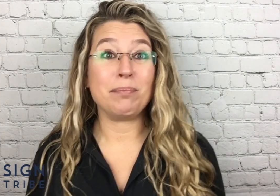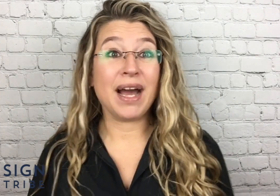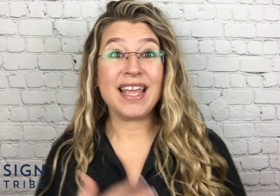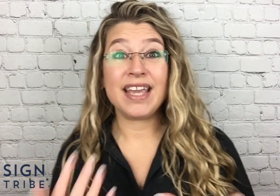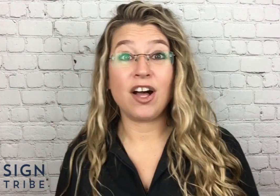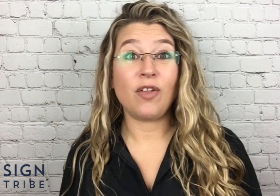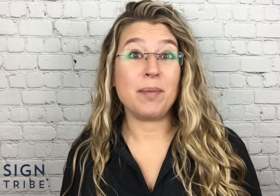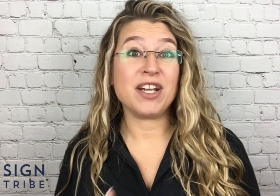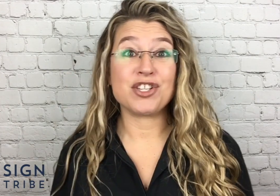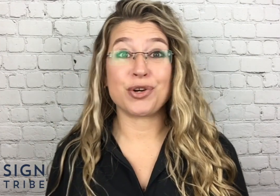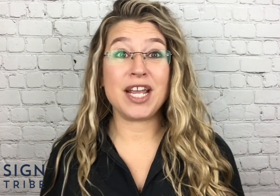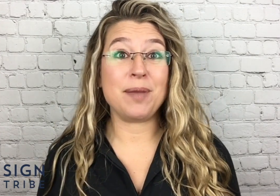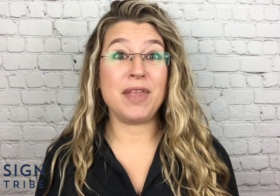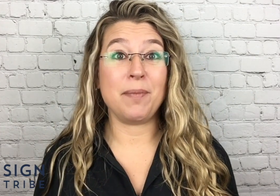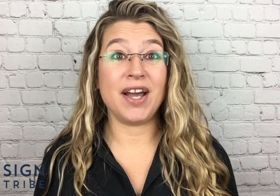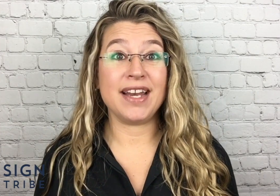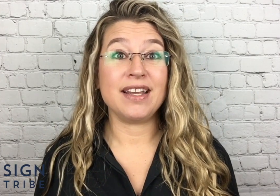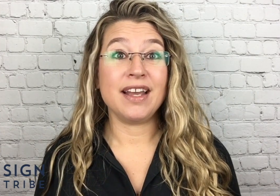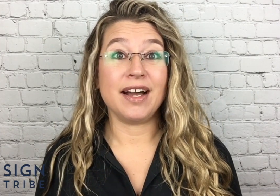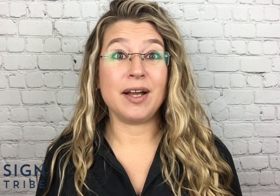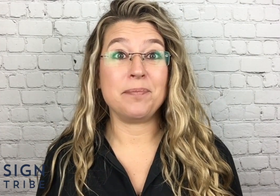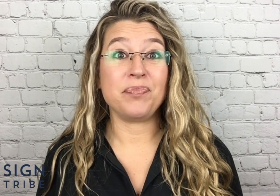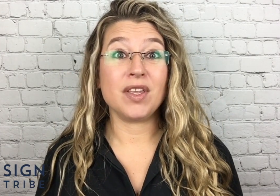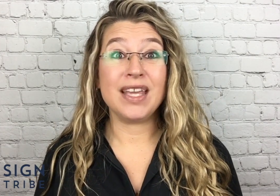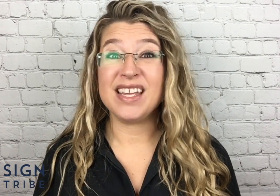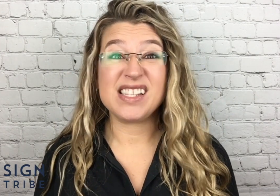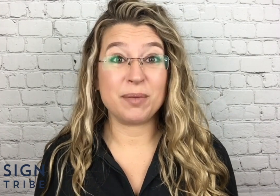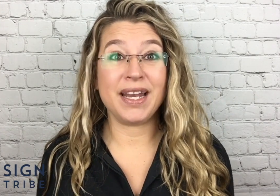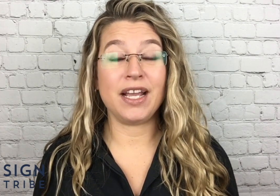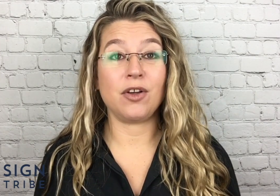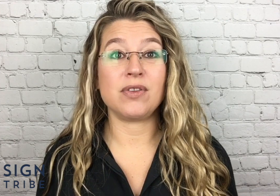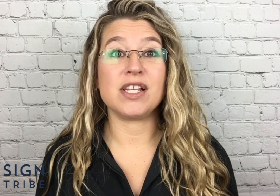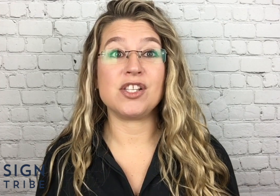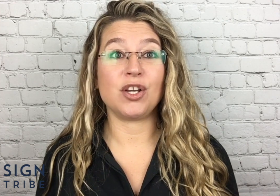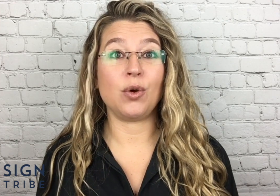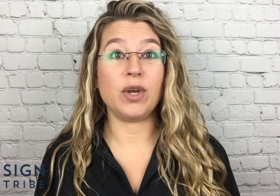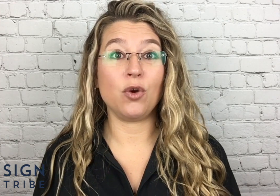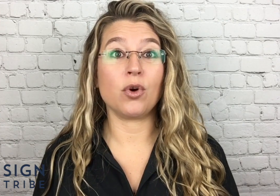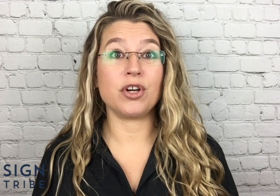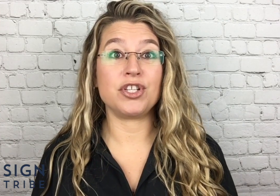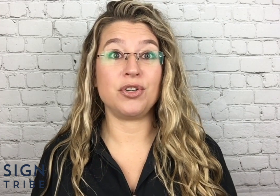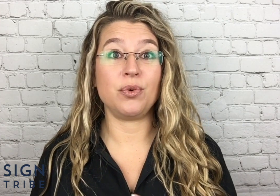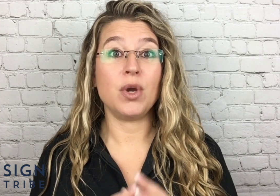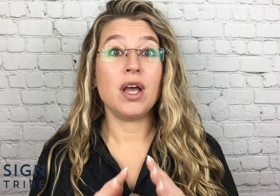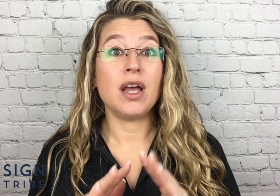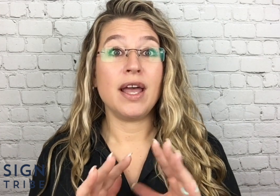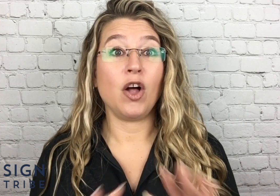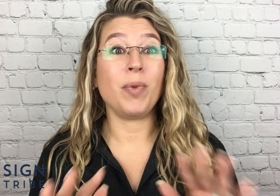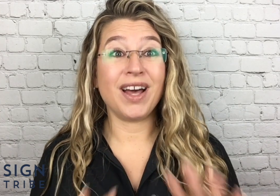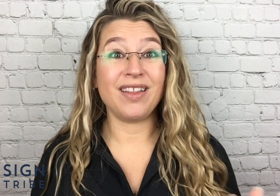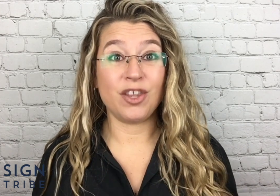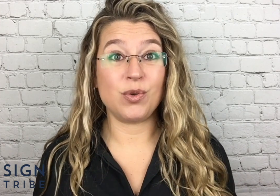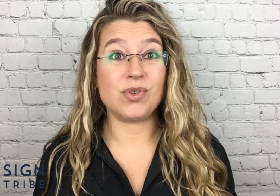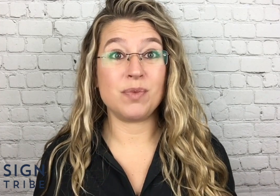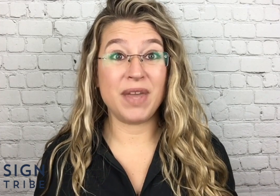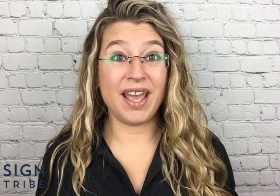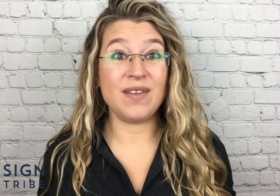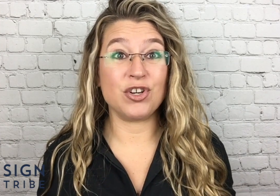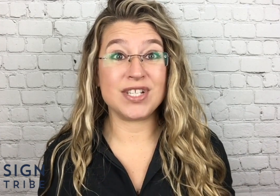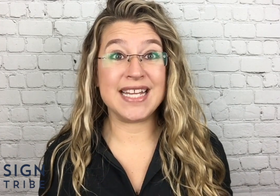might yell, they might scream, they might hit somebody else. And so in order to help cut those behaviors